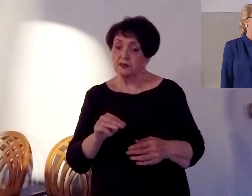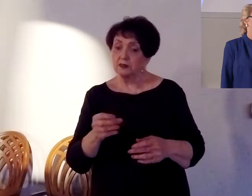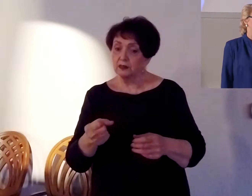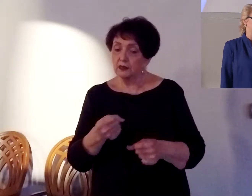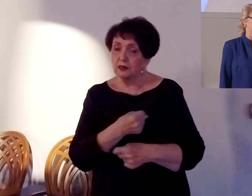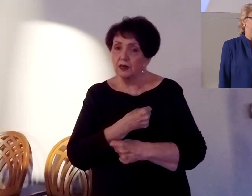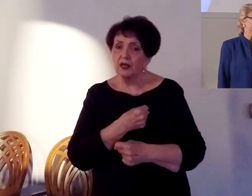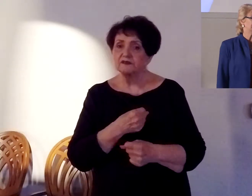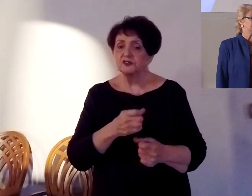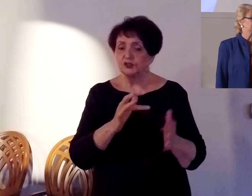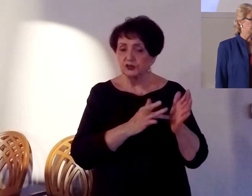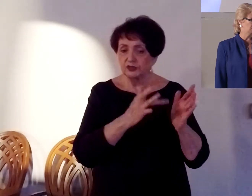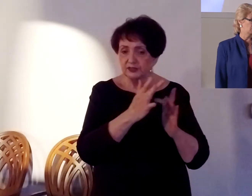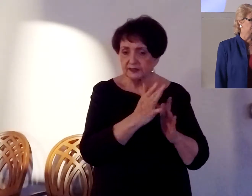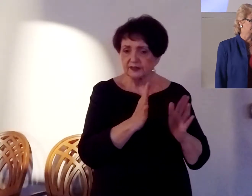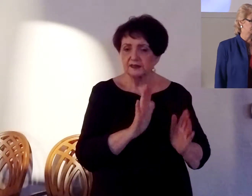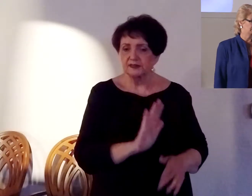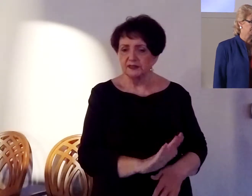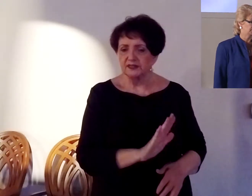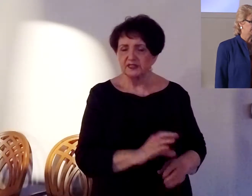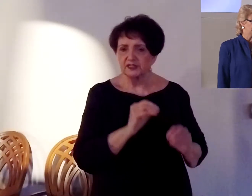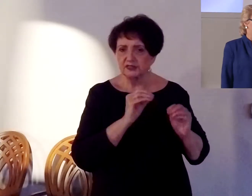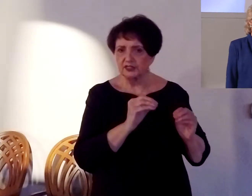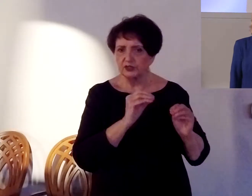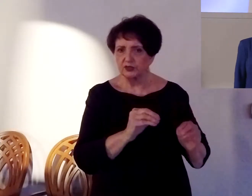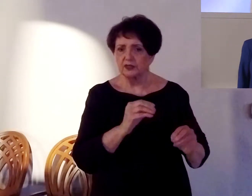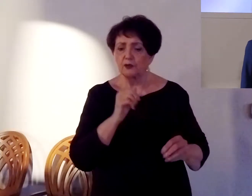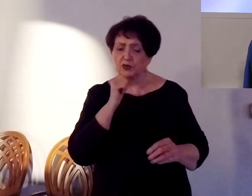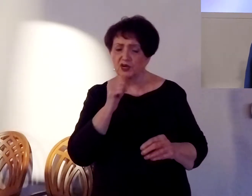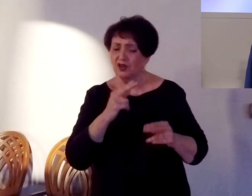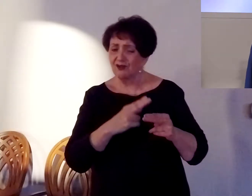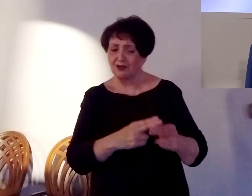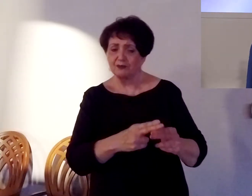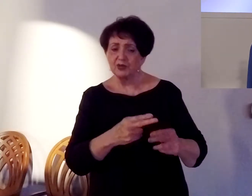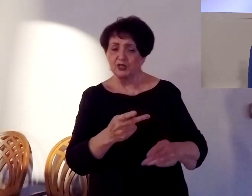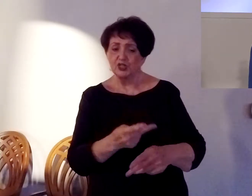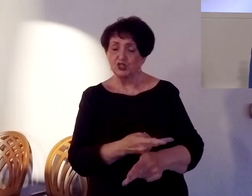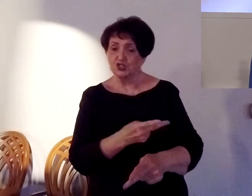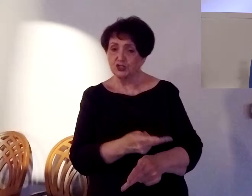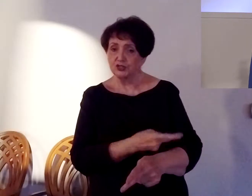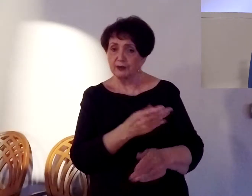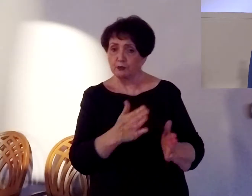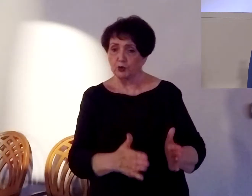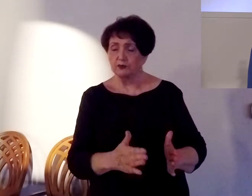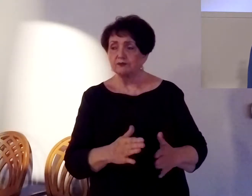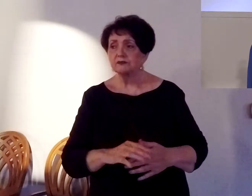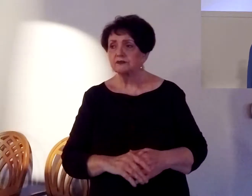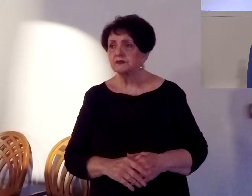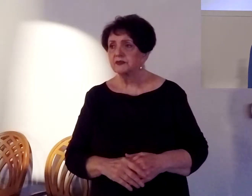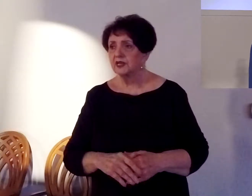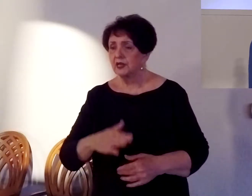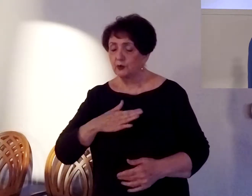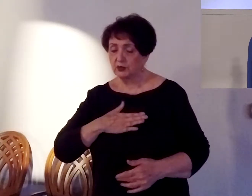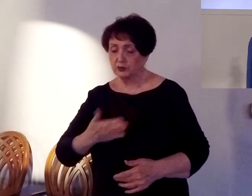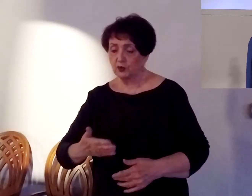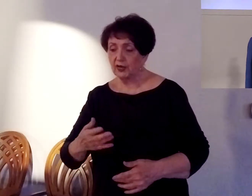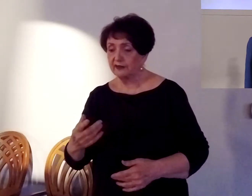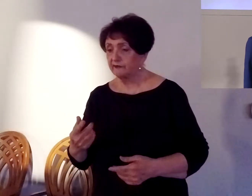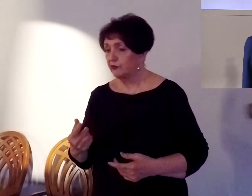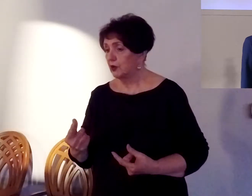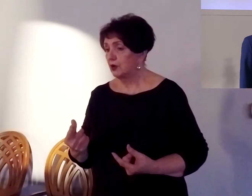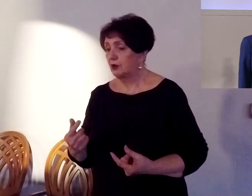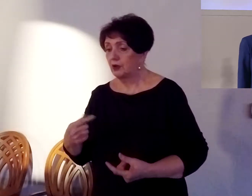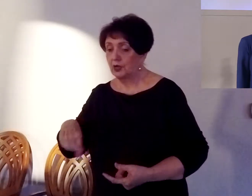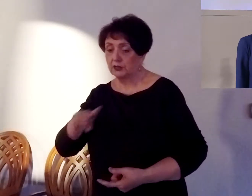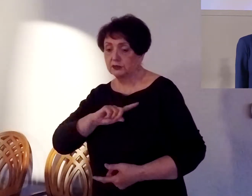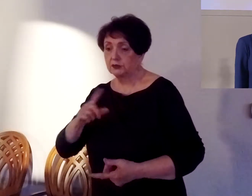shower and an example. I would not call him a shepherd. I think he was perfectly willing for us to go our own way. And